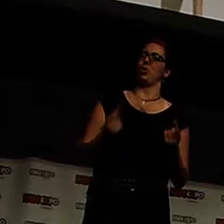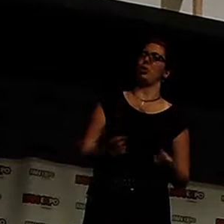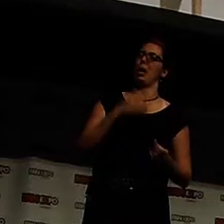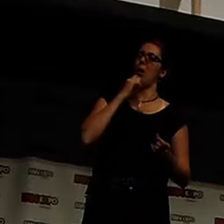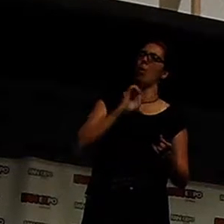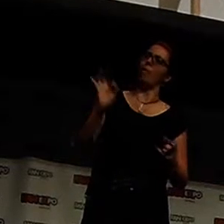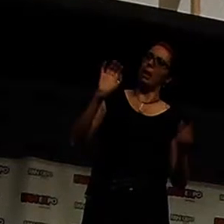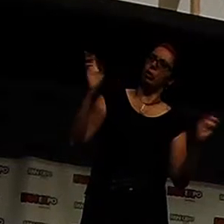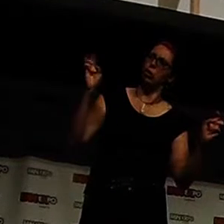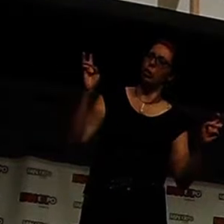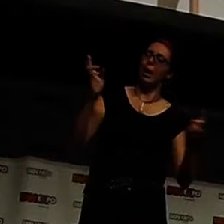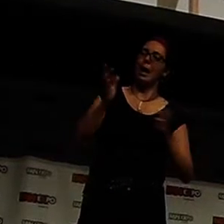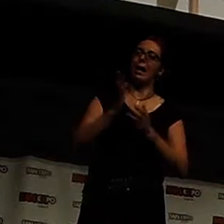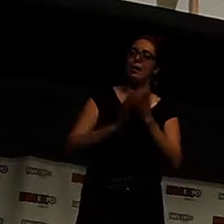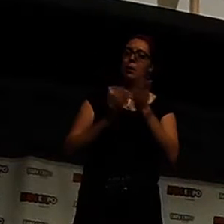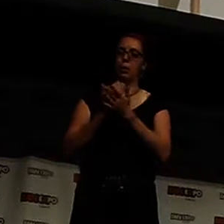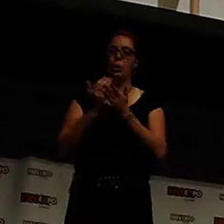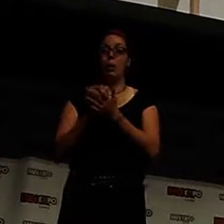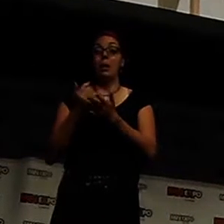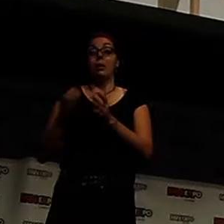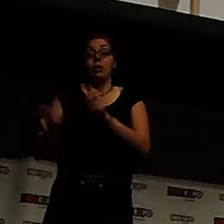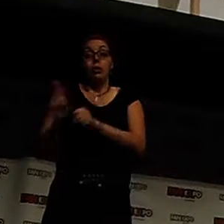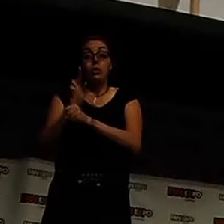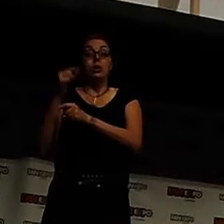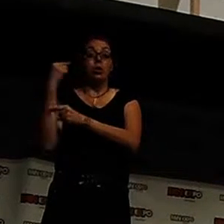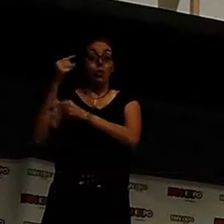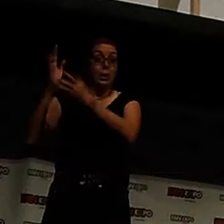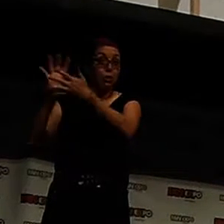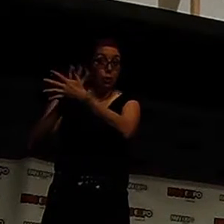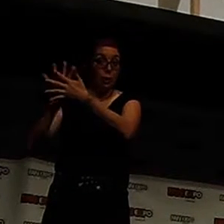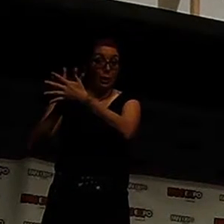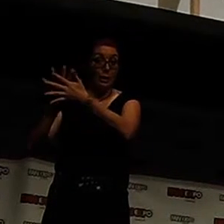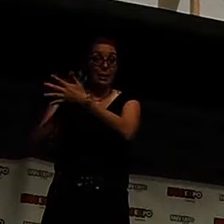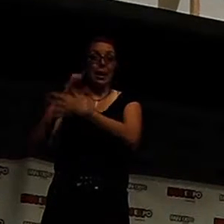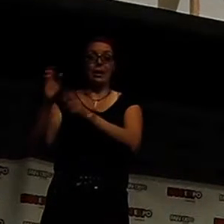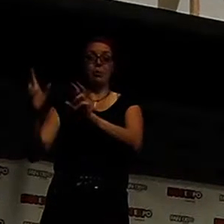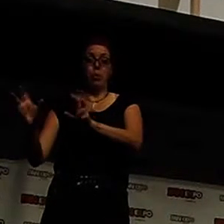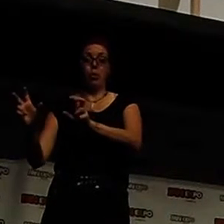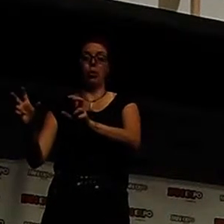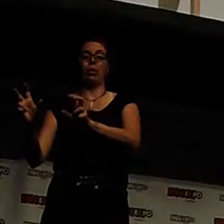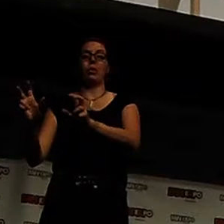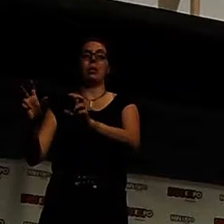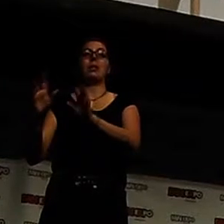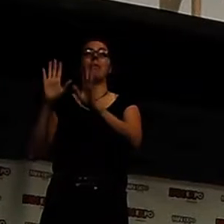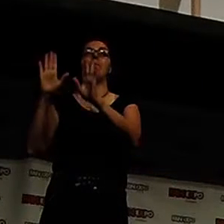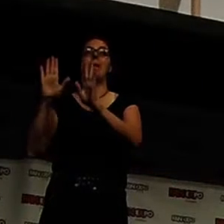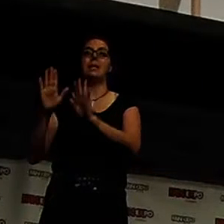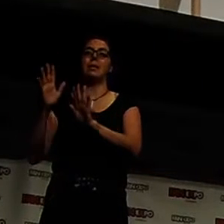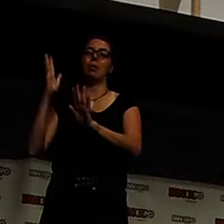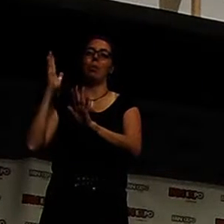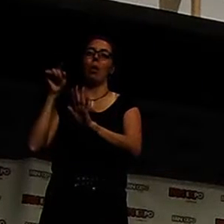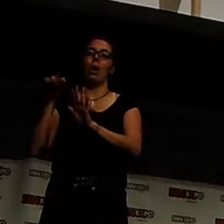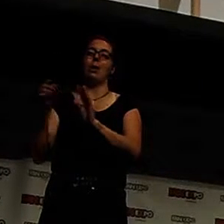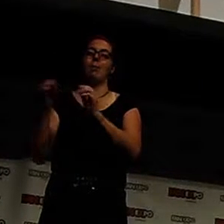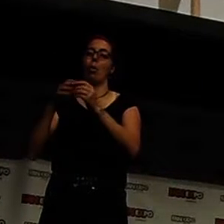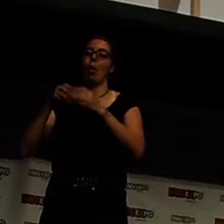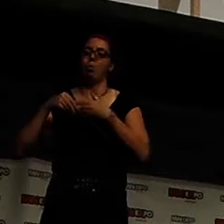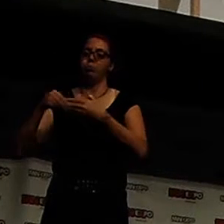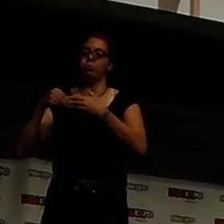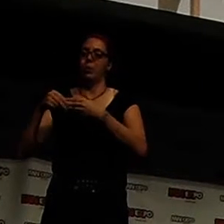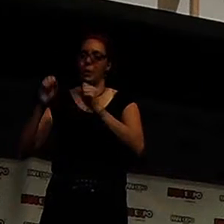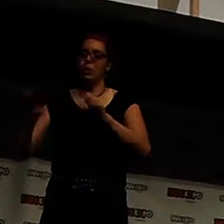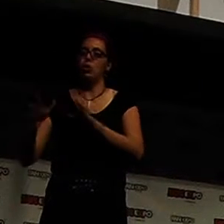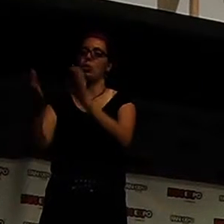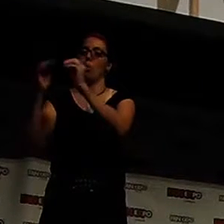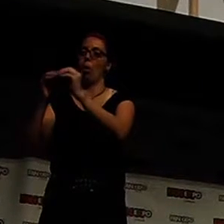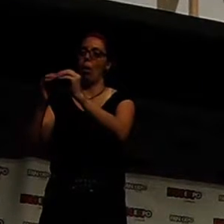to is incredible because, it means we can explore so much more, but still going, you know, kill the moon, we went